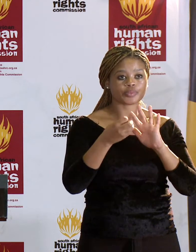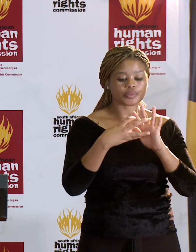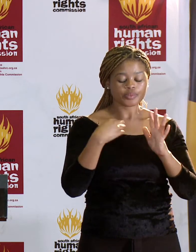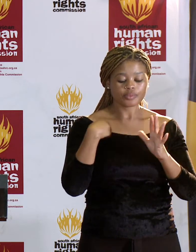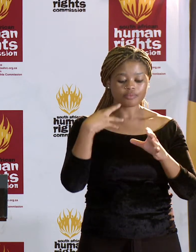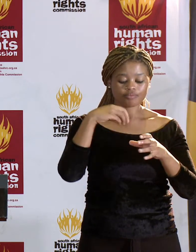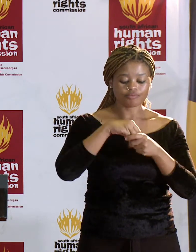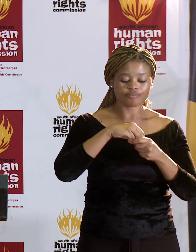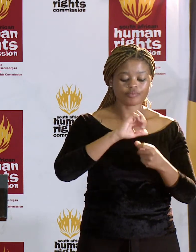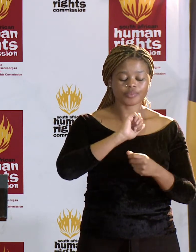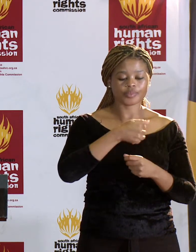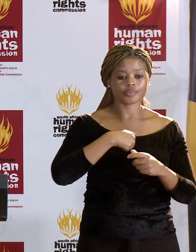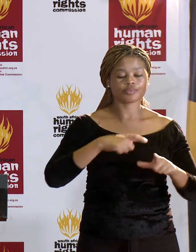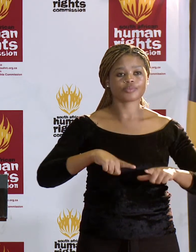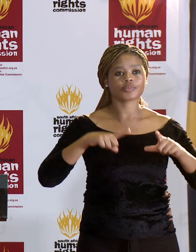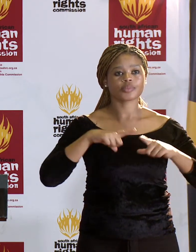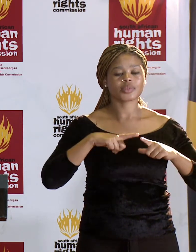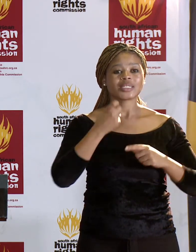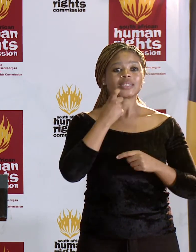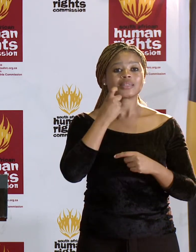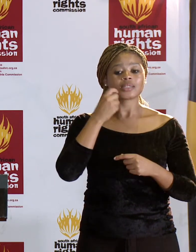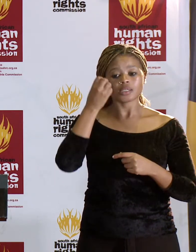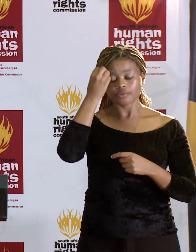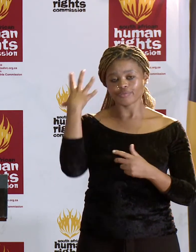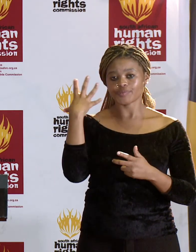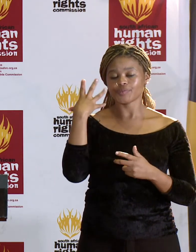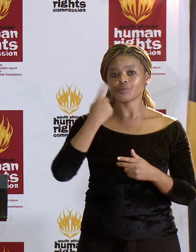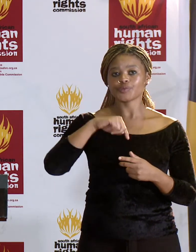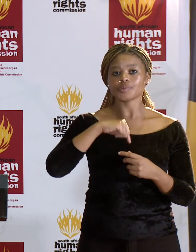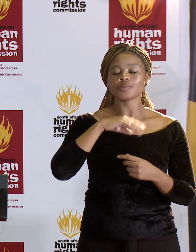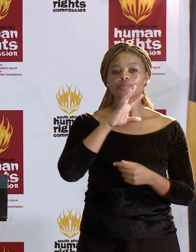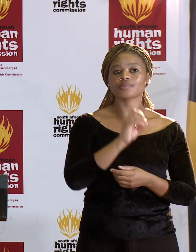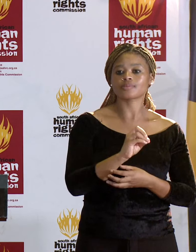our lives, and it's easy to forget that